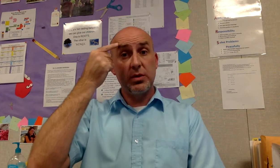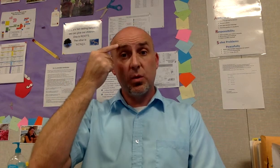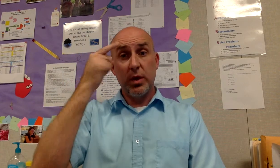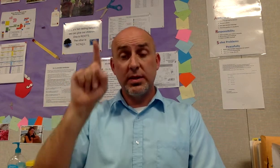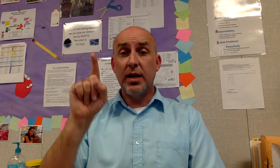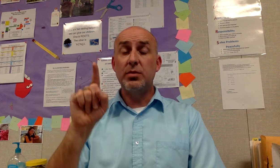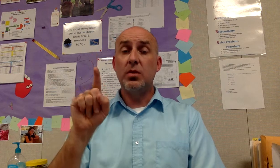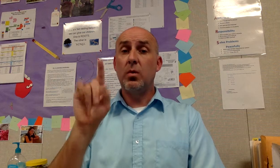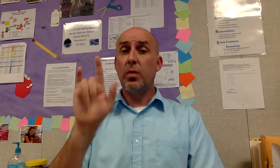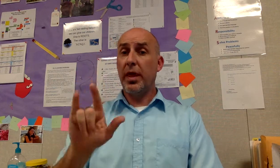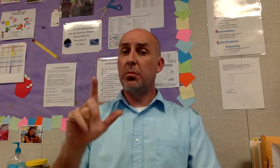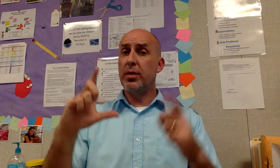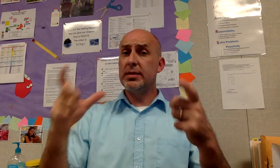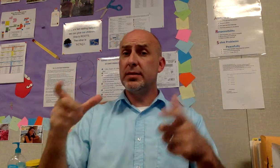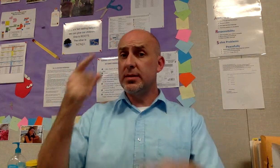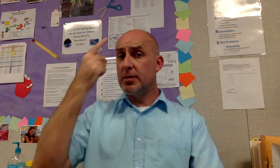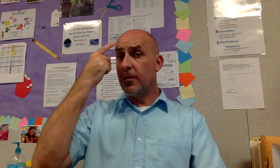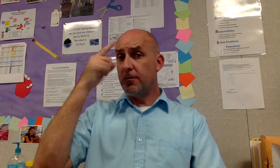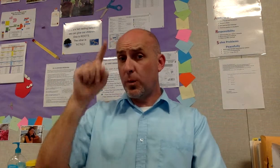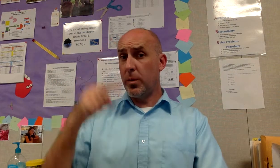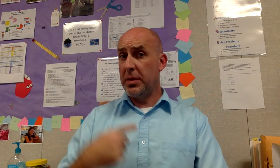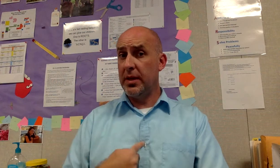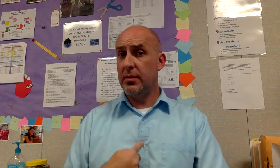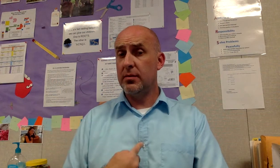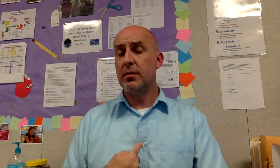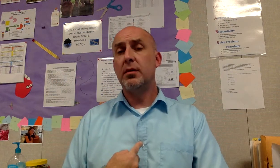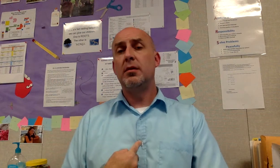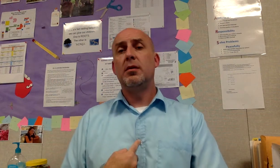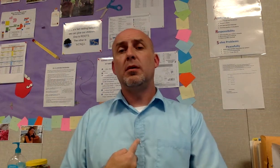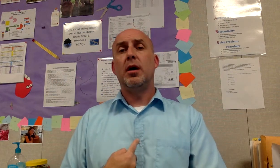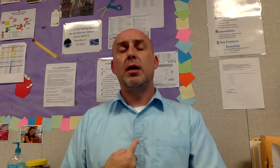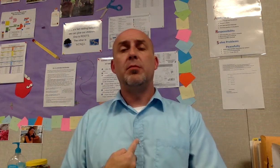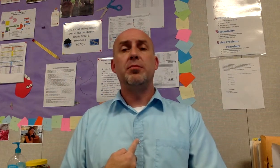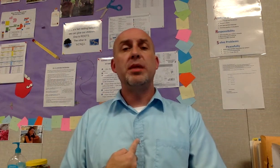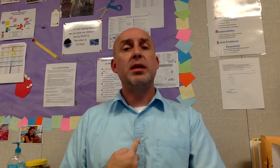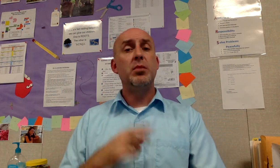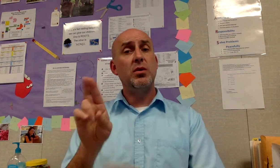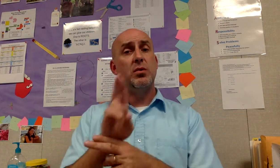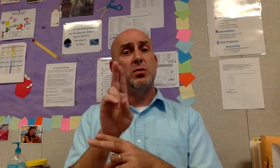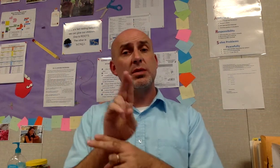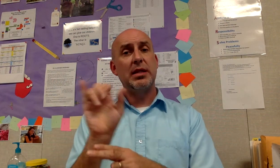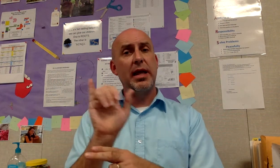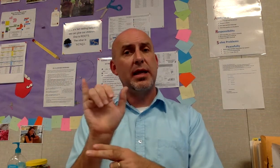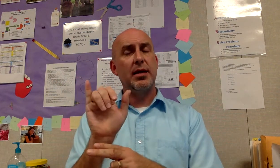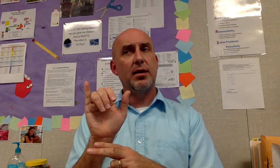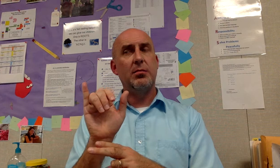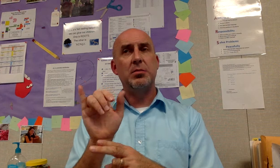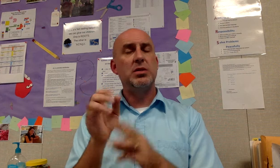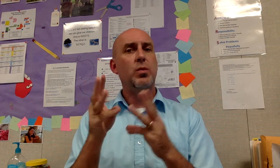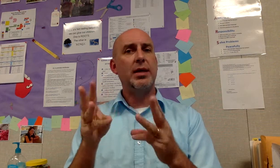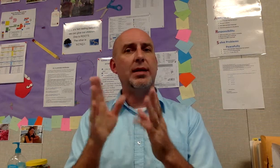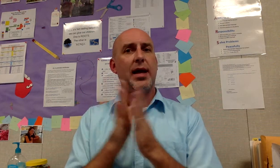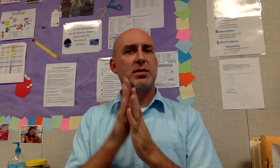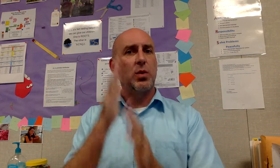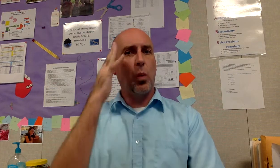one time, so that present is for me. It can be used like as a way to ask